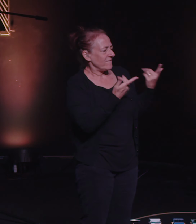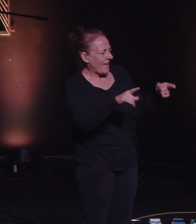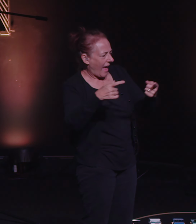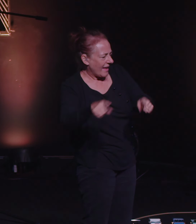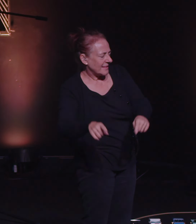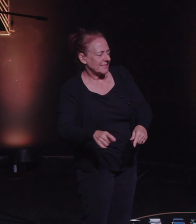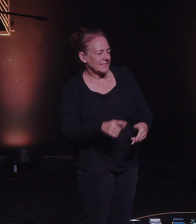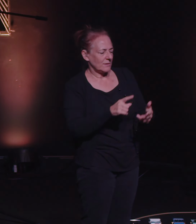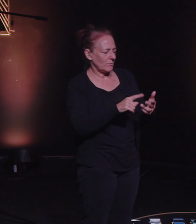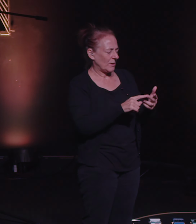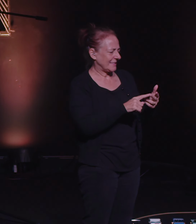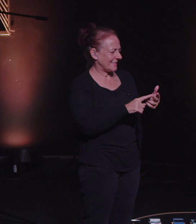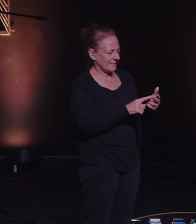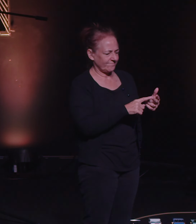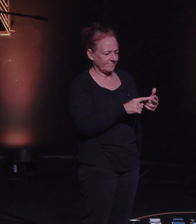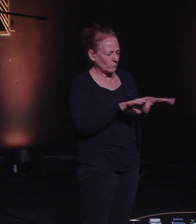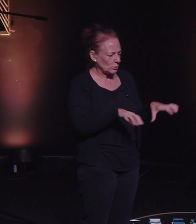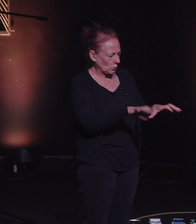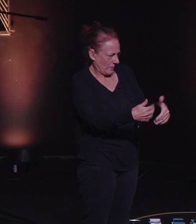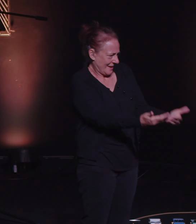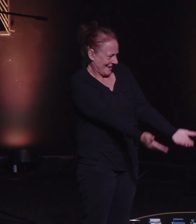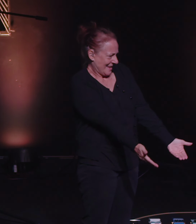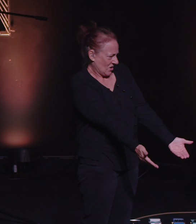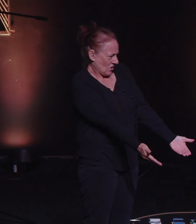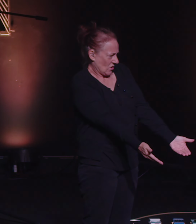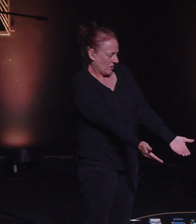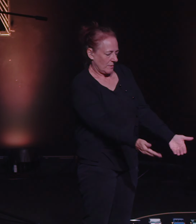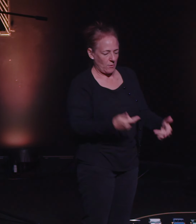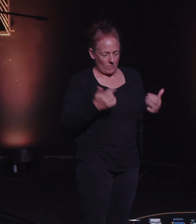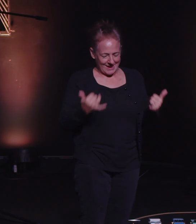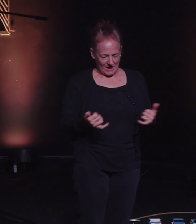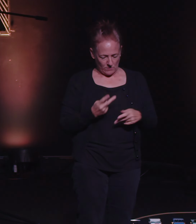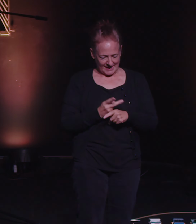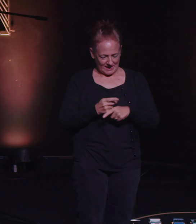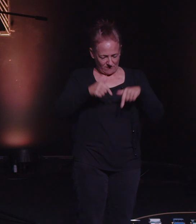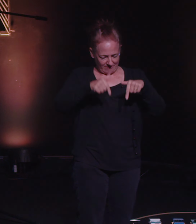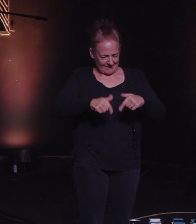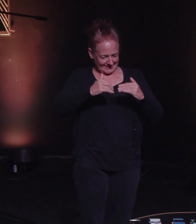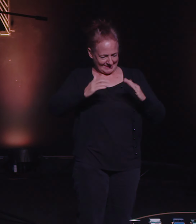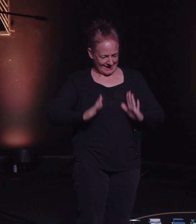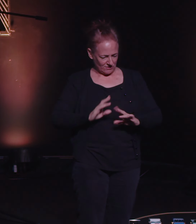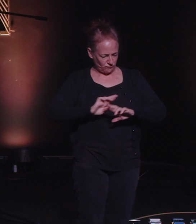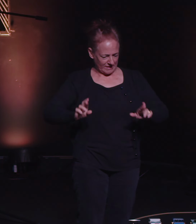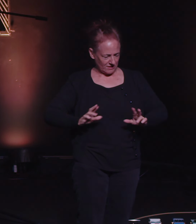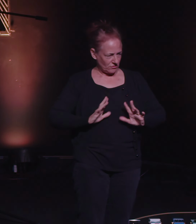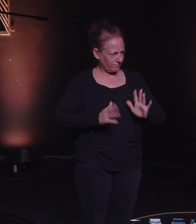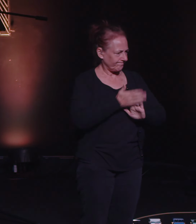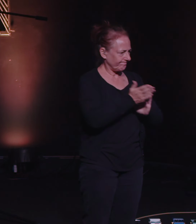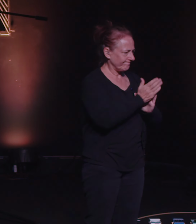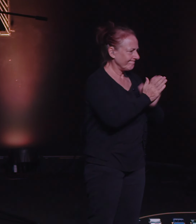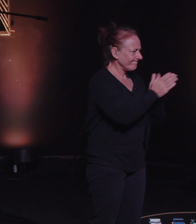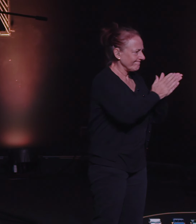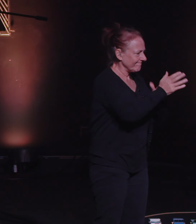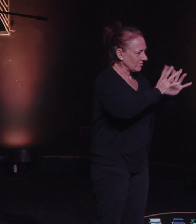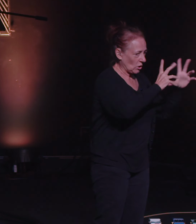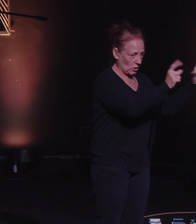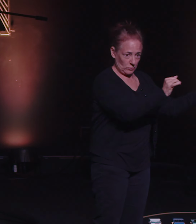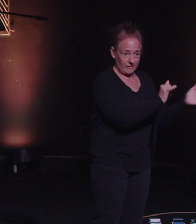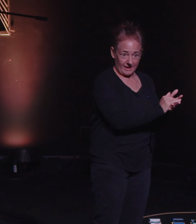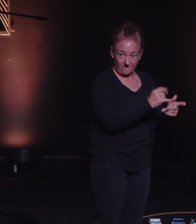things that are going to actually happen, but these are the things that we're going to take care of right now. We're going to take care of our house and make sure that it's ready to go for new people. Okay, fair